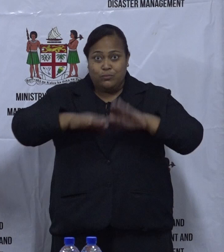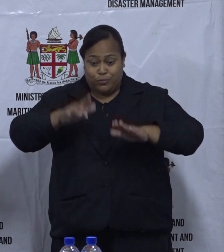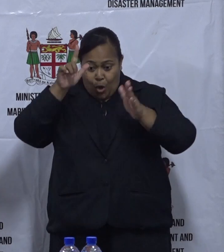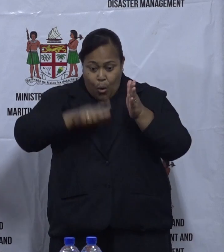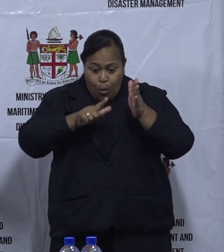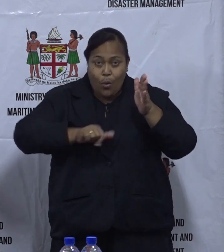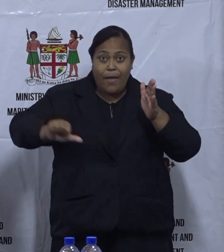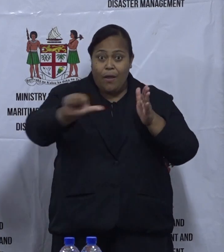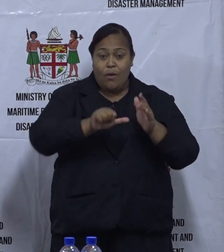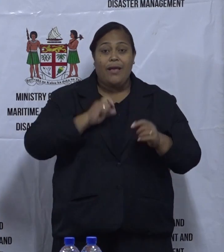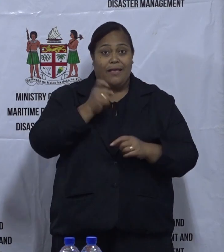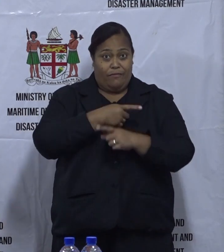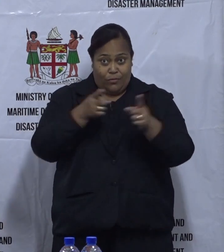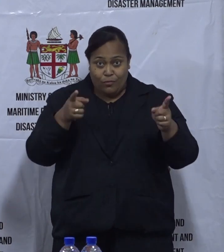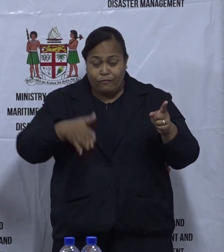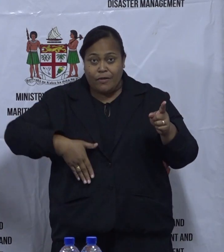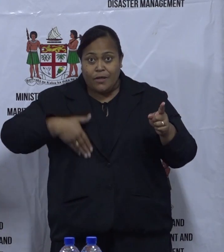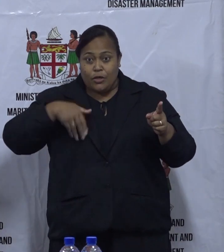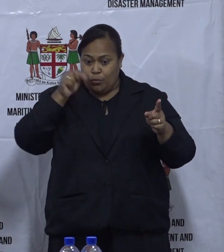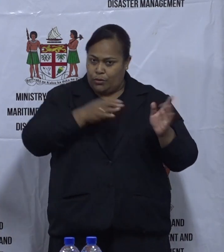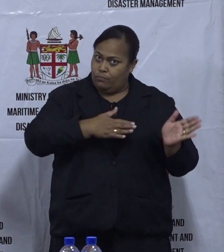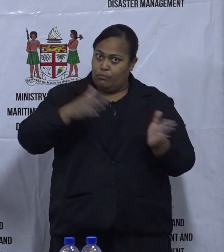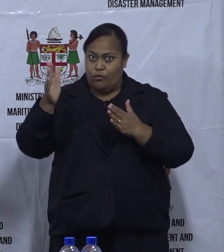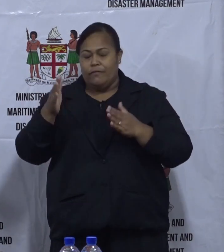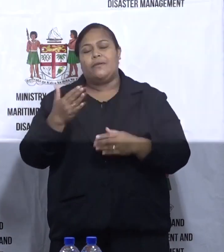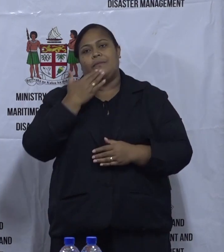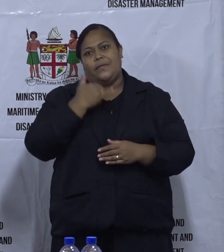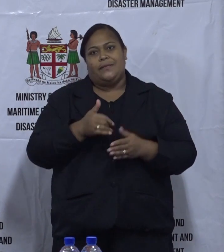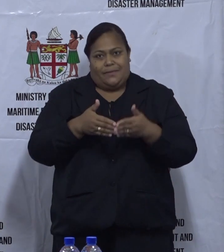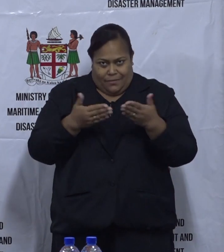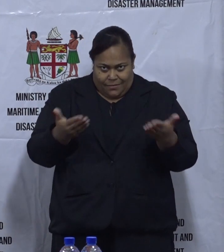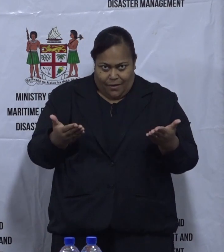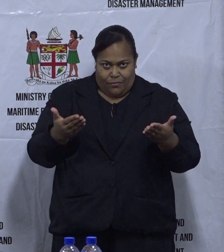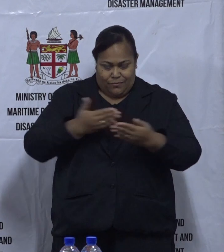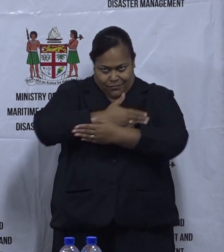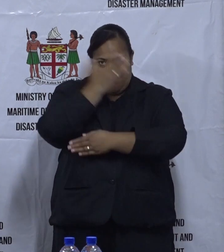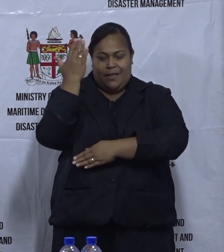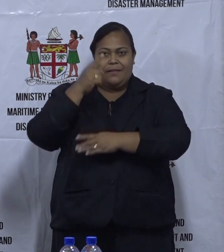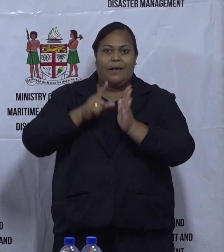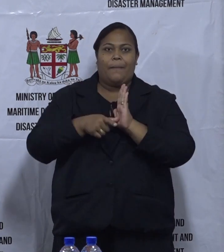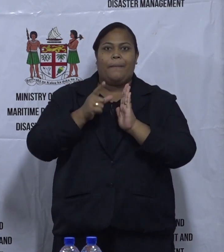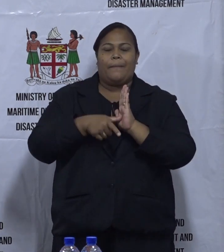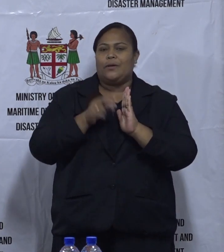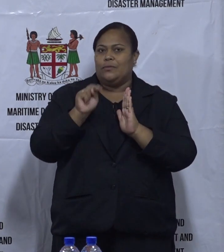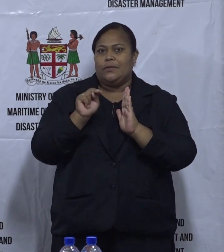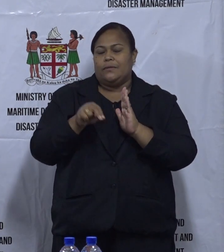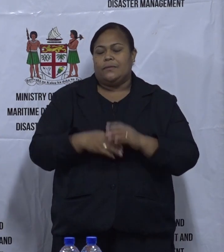feel the need to move, please do so during the day. We